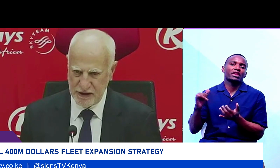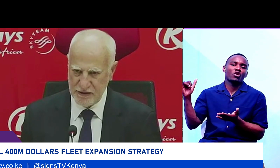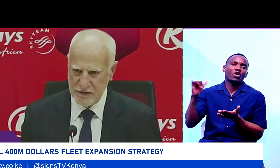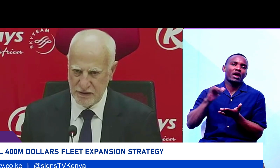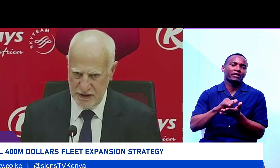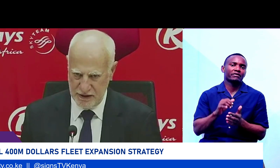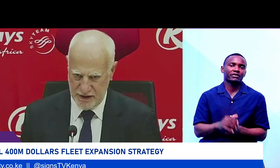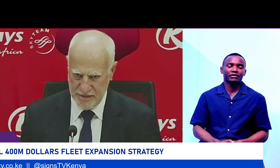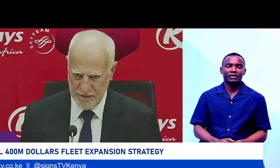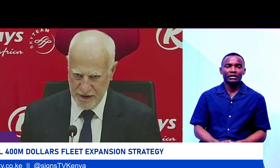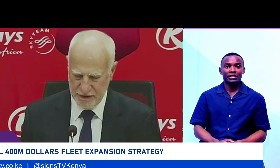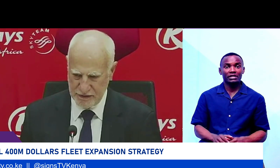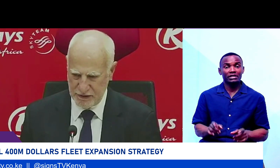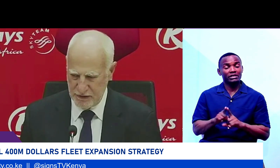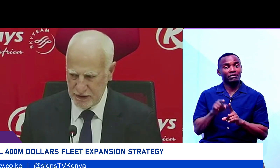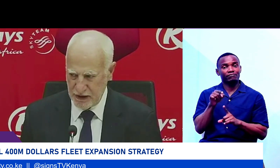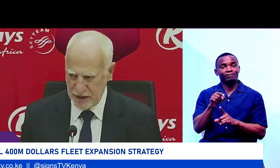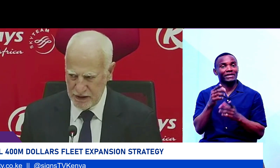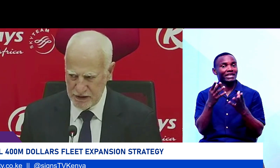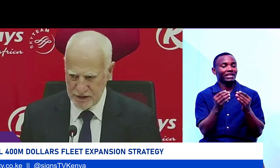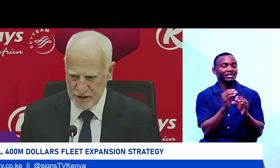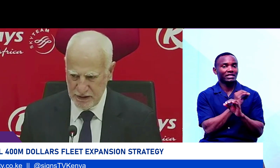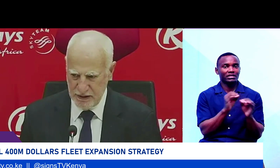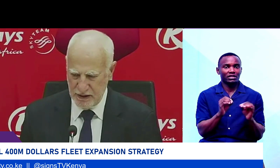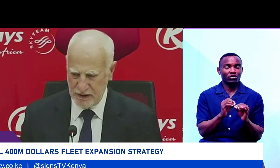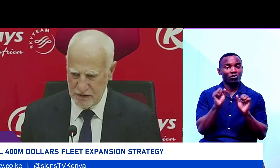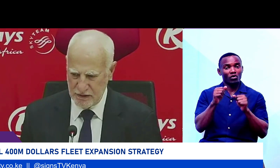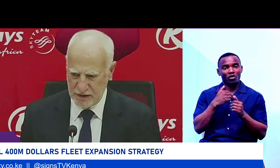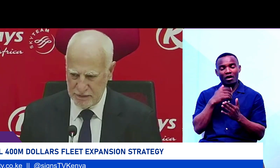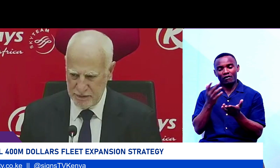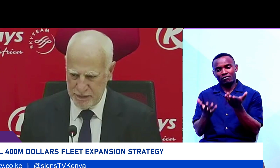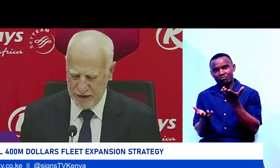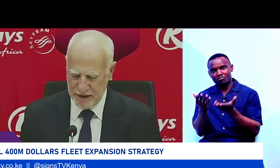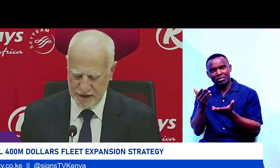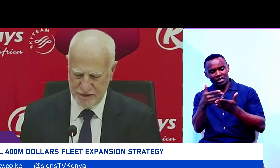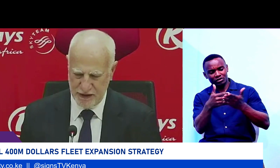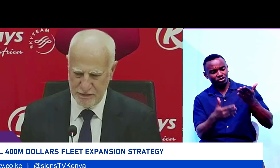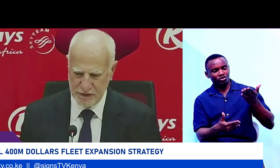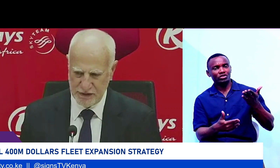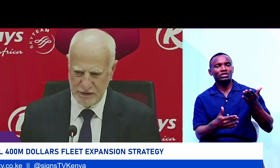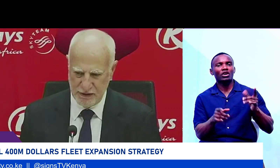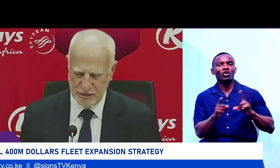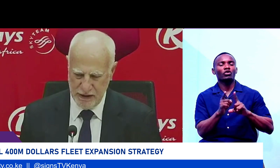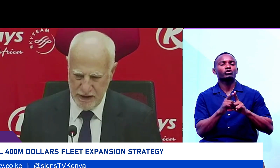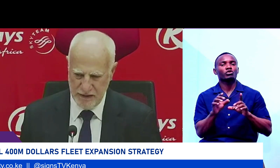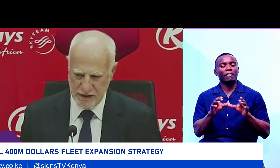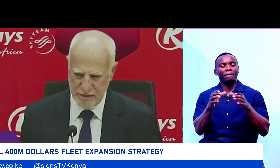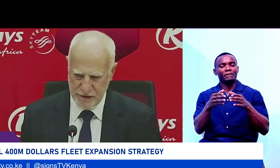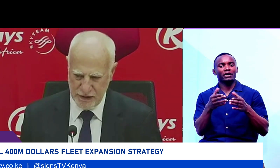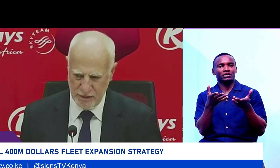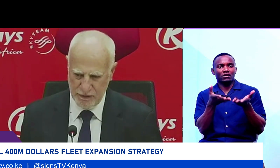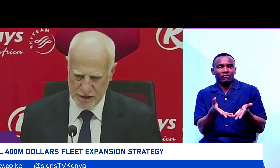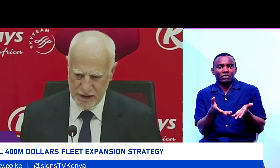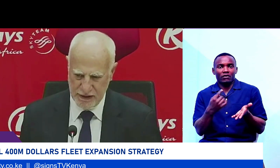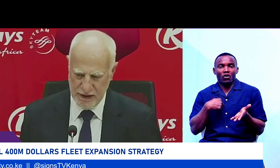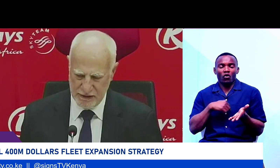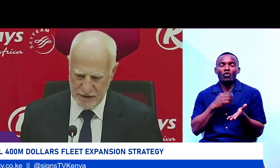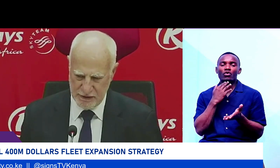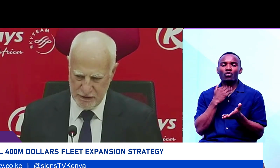not easy. First of all, you look at our balance sheet and you look at the package that's available. So we need the government to help us, to endorse